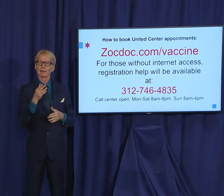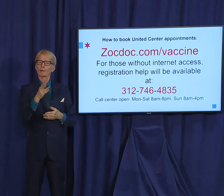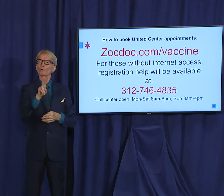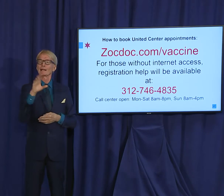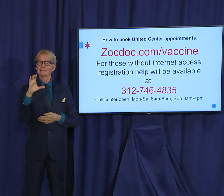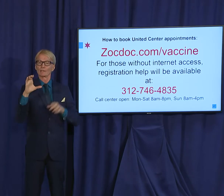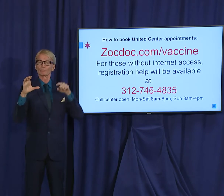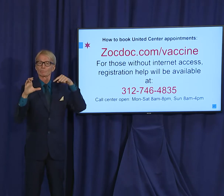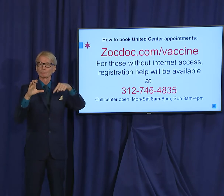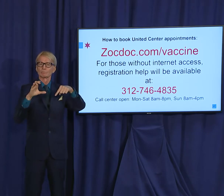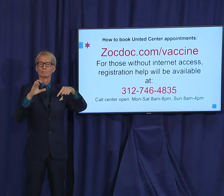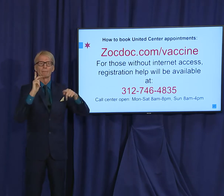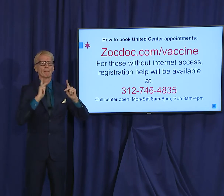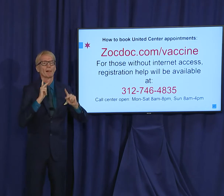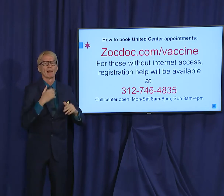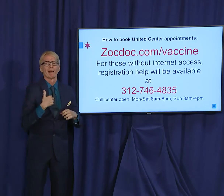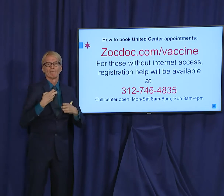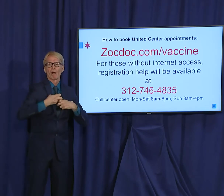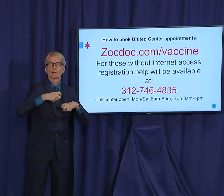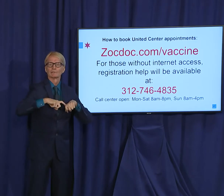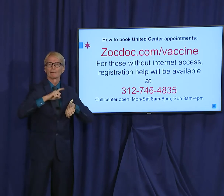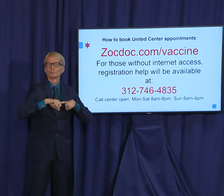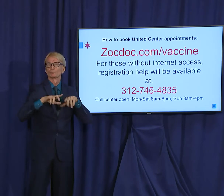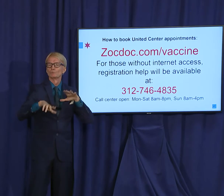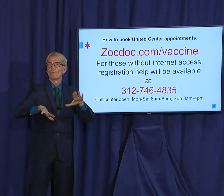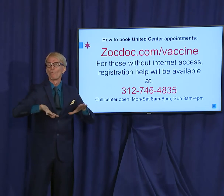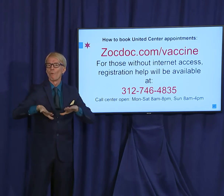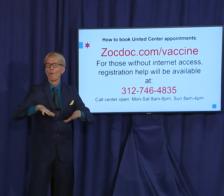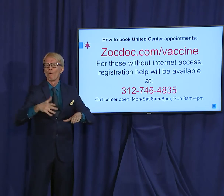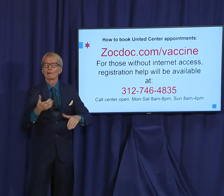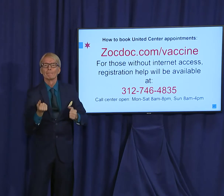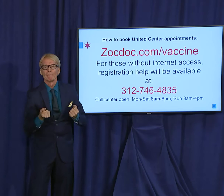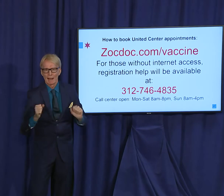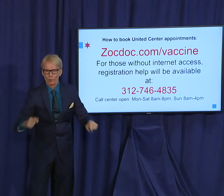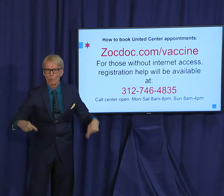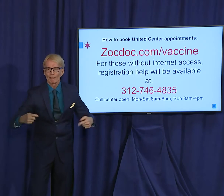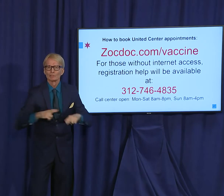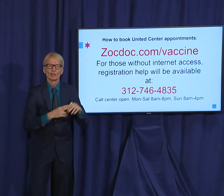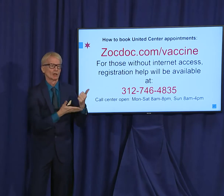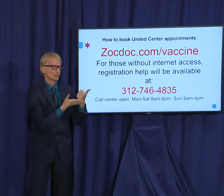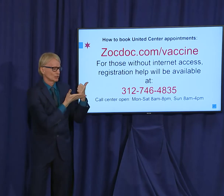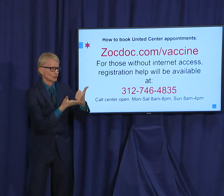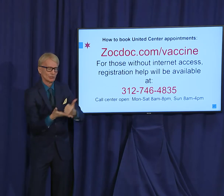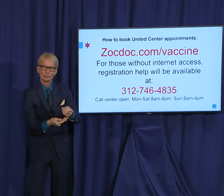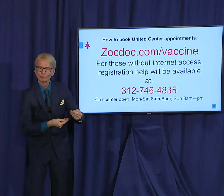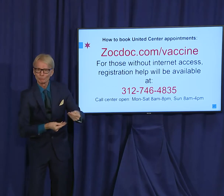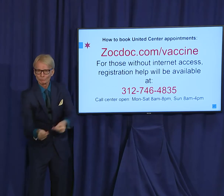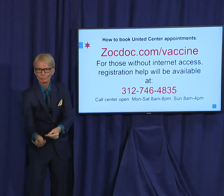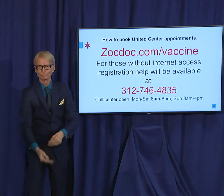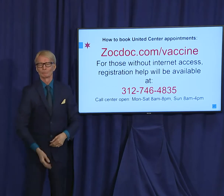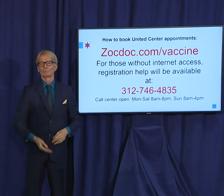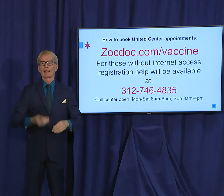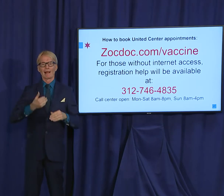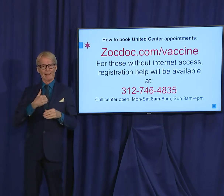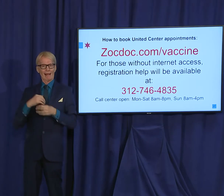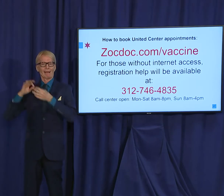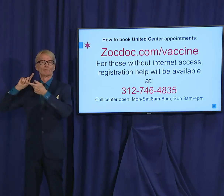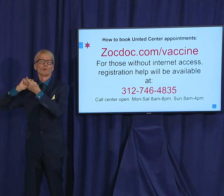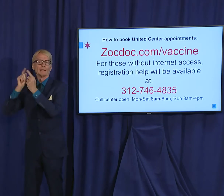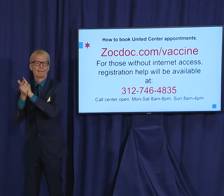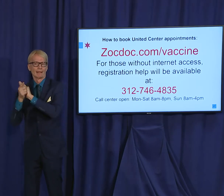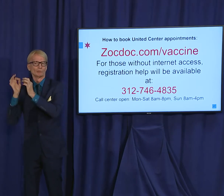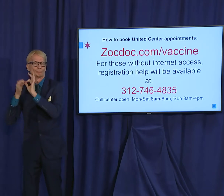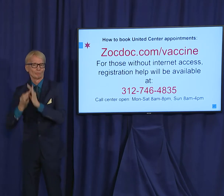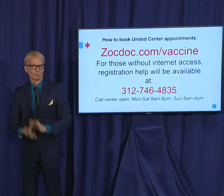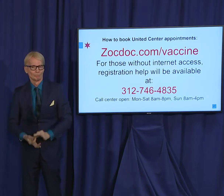Center for people who have limited mobility. If you need a wheelchair, we can help with that. There will be on-site language translation. If somebody needs